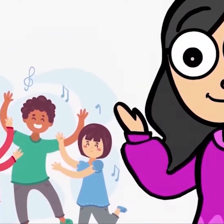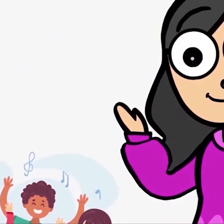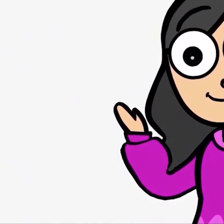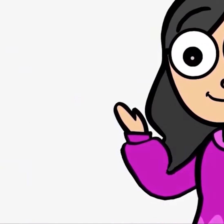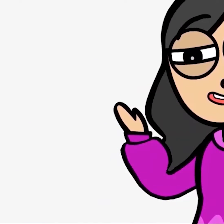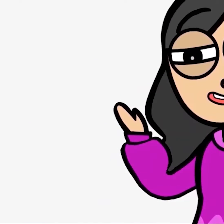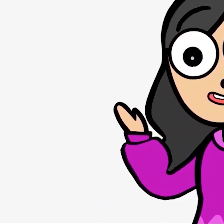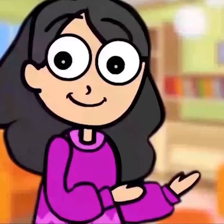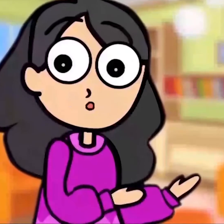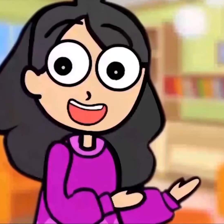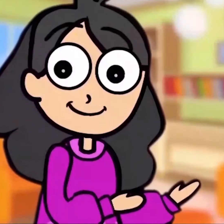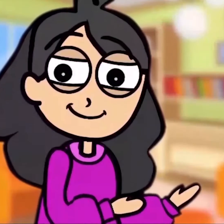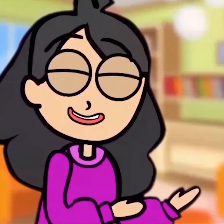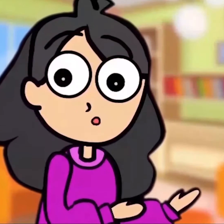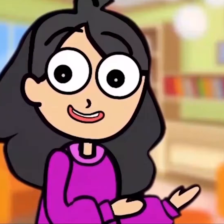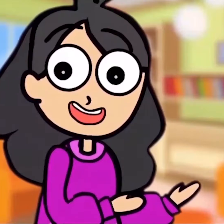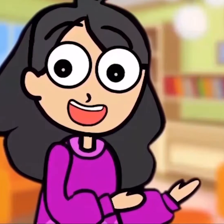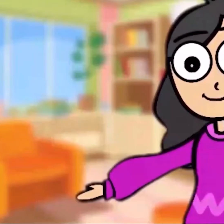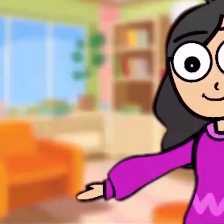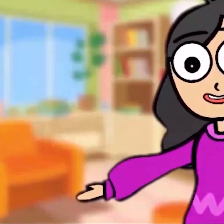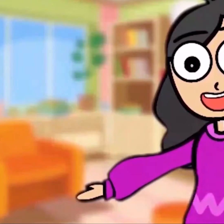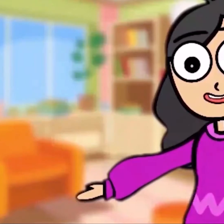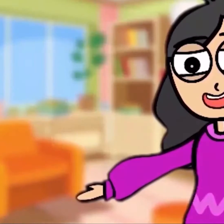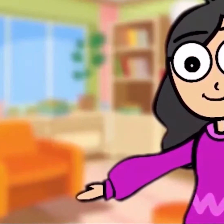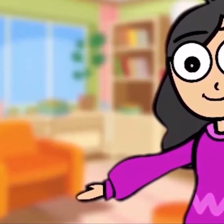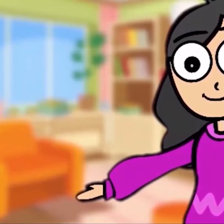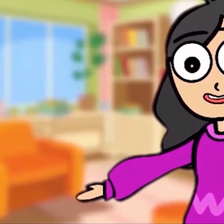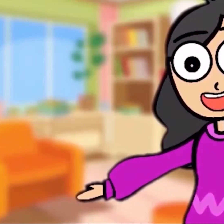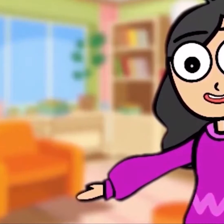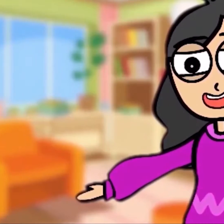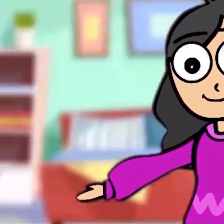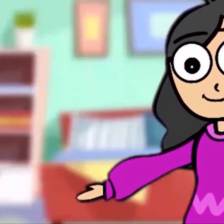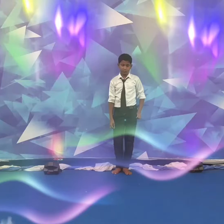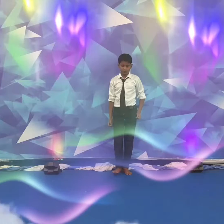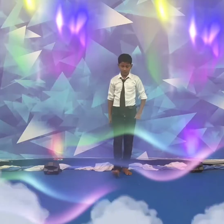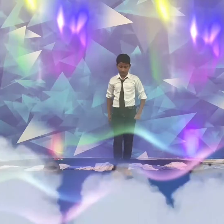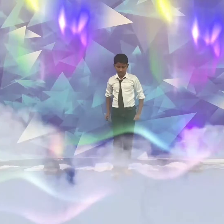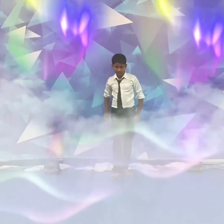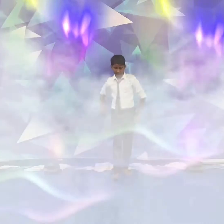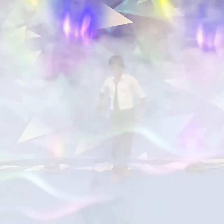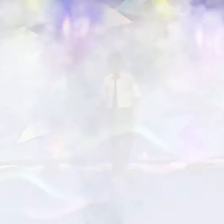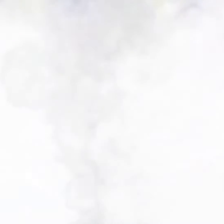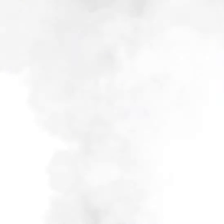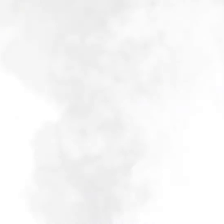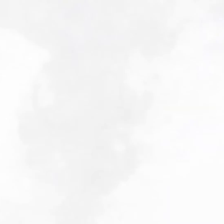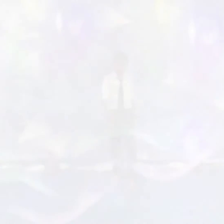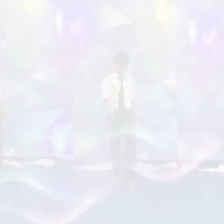fun. Wherever you are, stand up on your feet and dance with us.